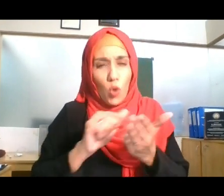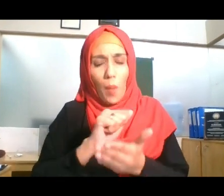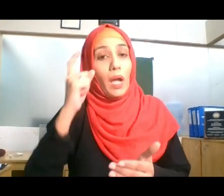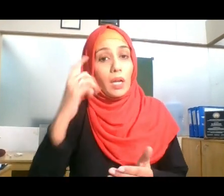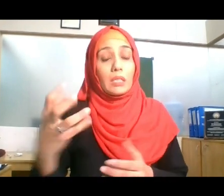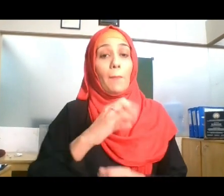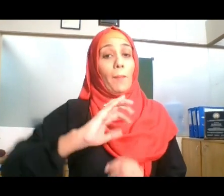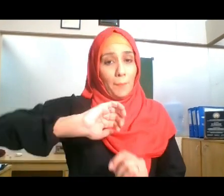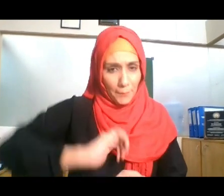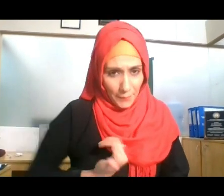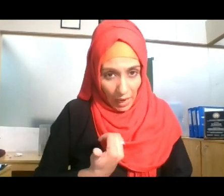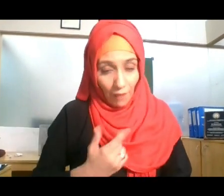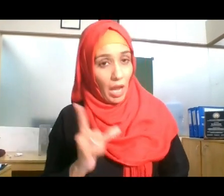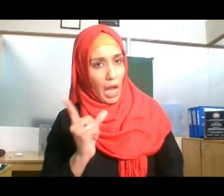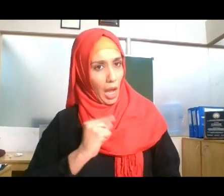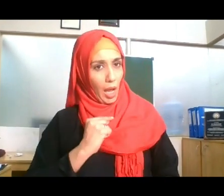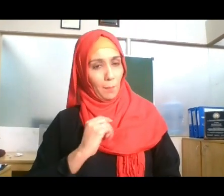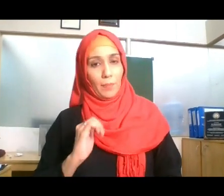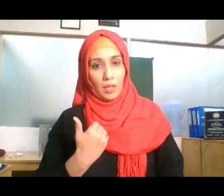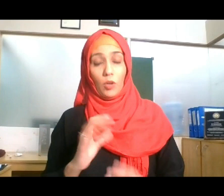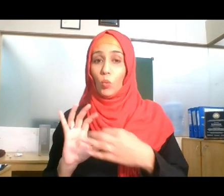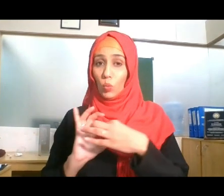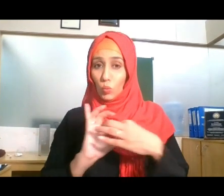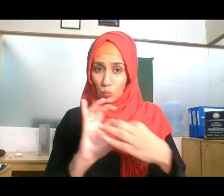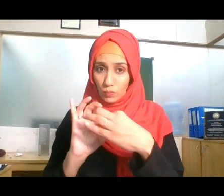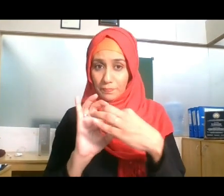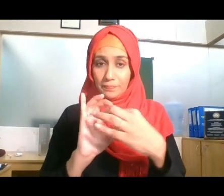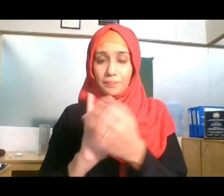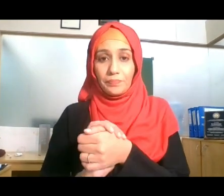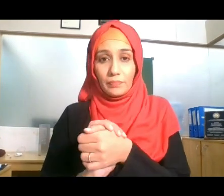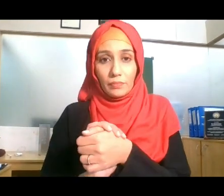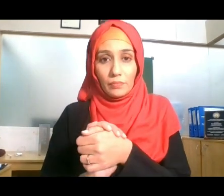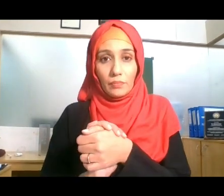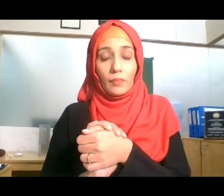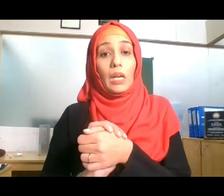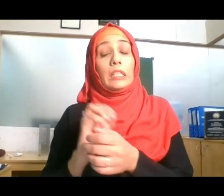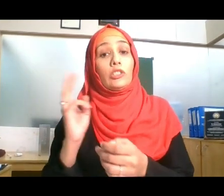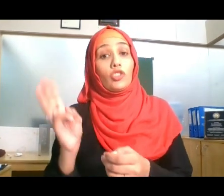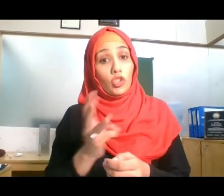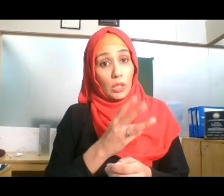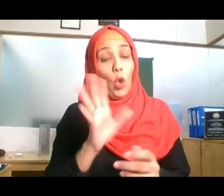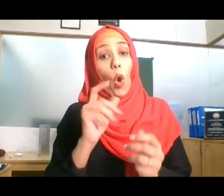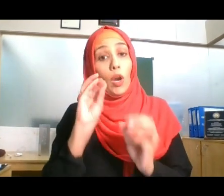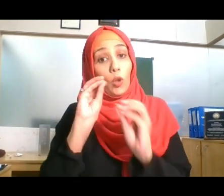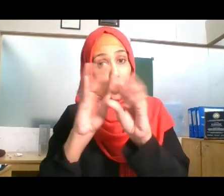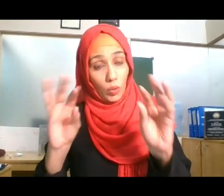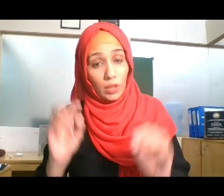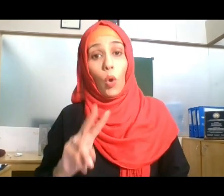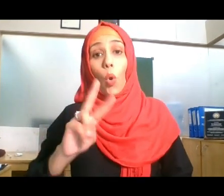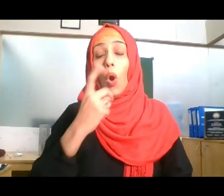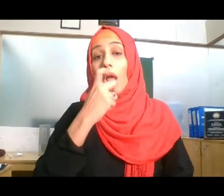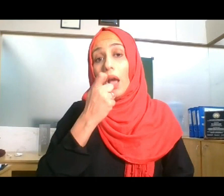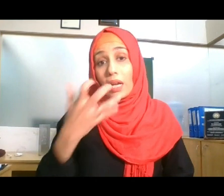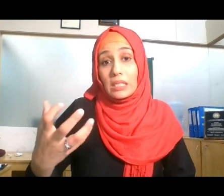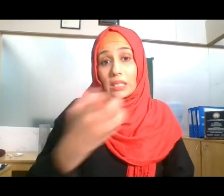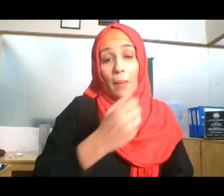private space, of course, with corporations to commit resources. And then again, within the civil society space to